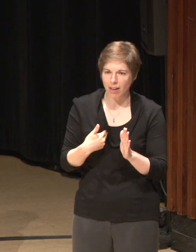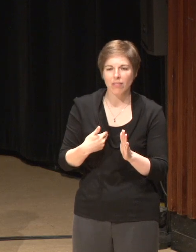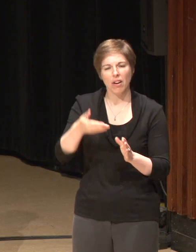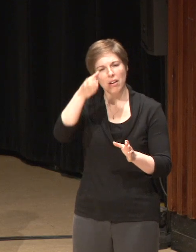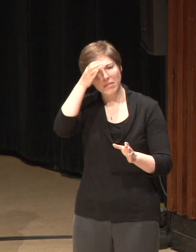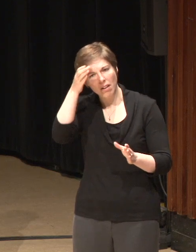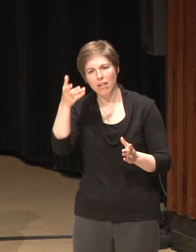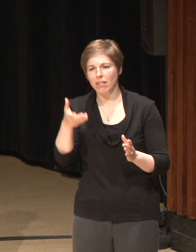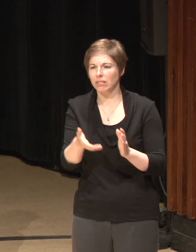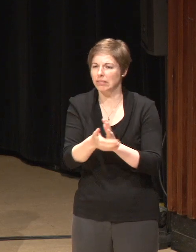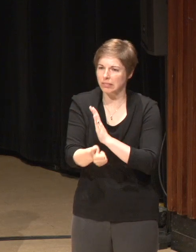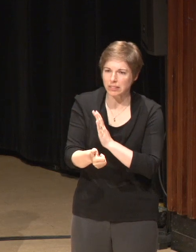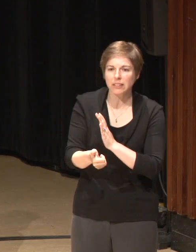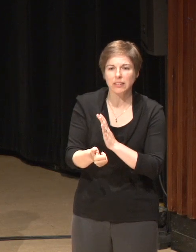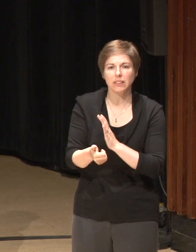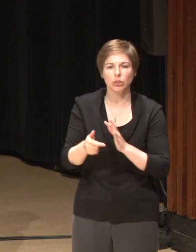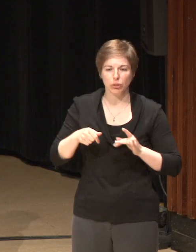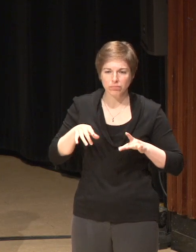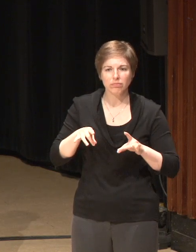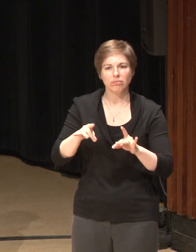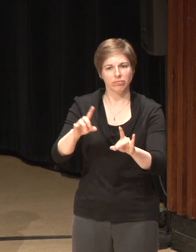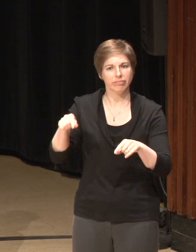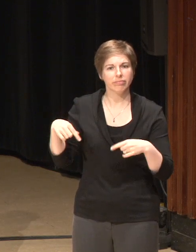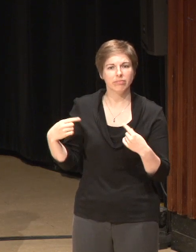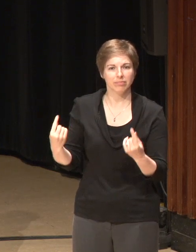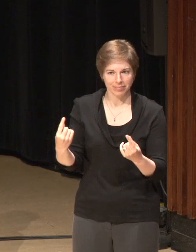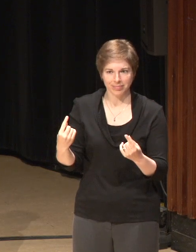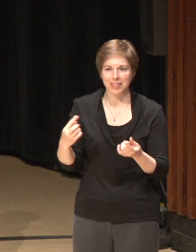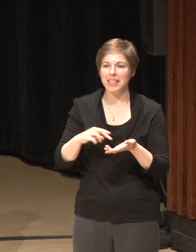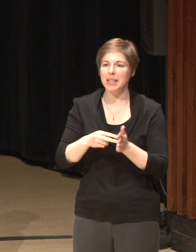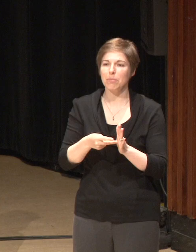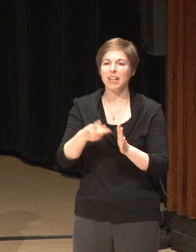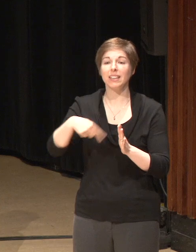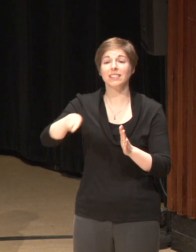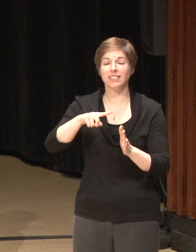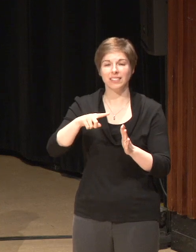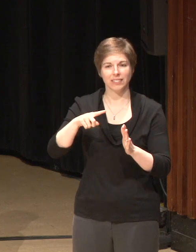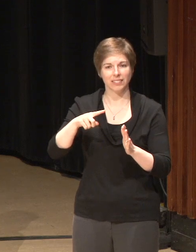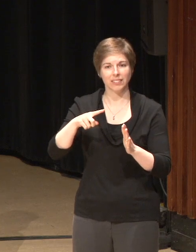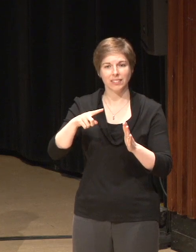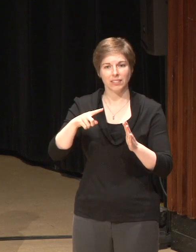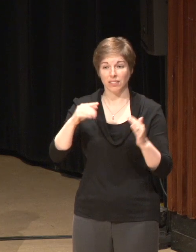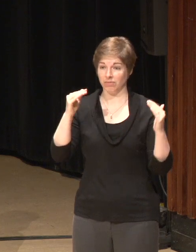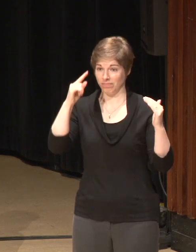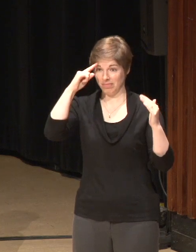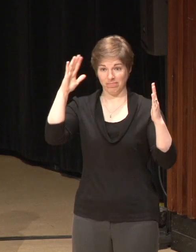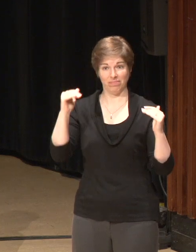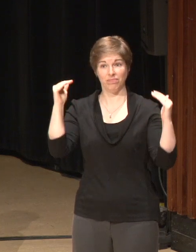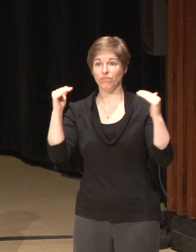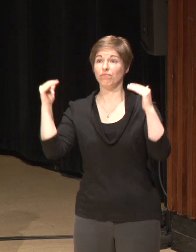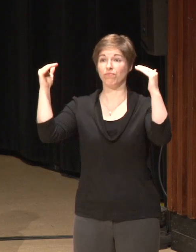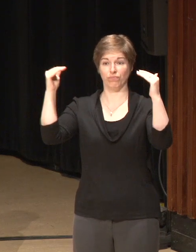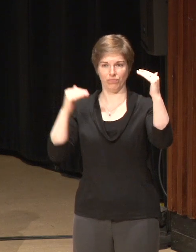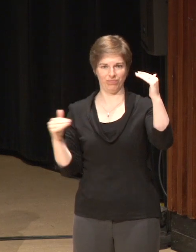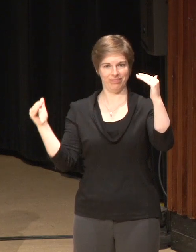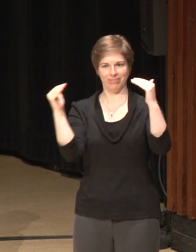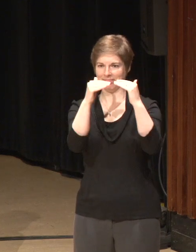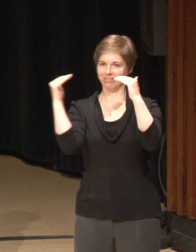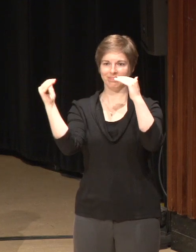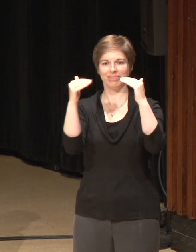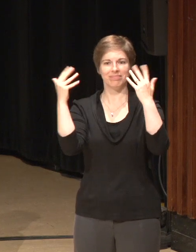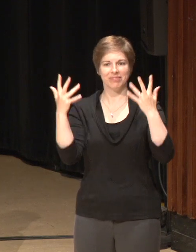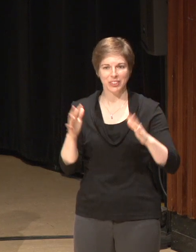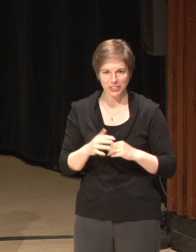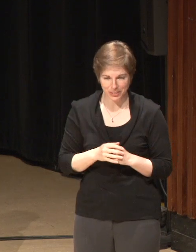acquired during your program, you have met the high quality standards required of our programs. In addition, though, each